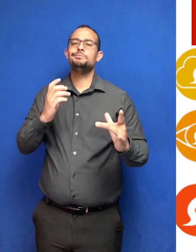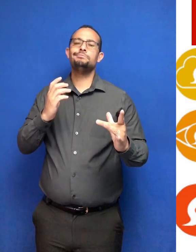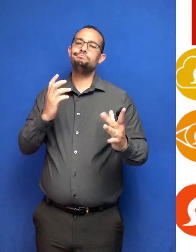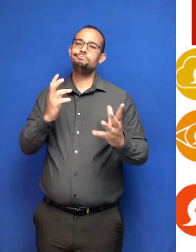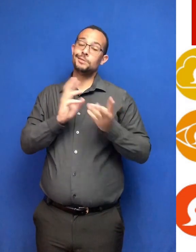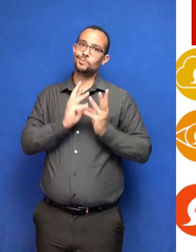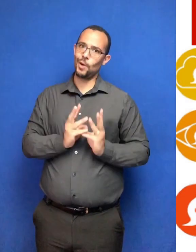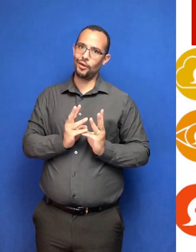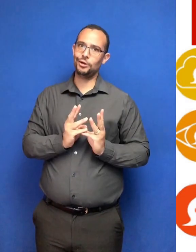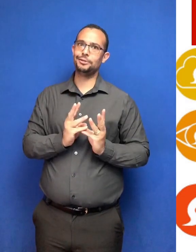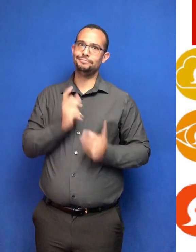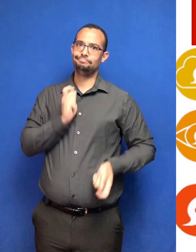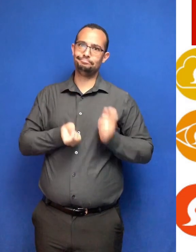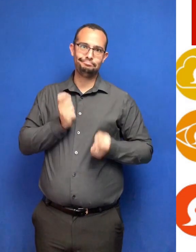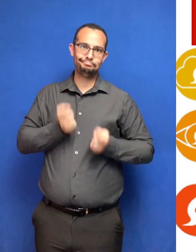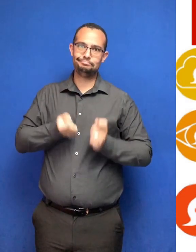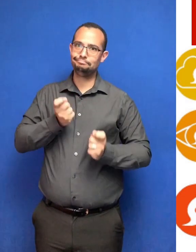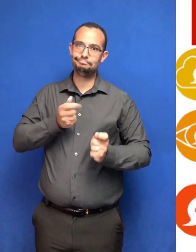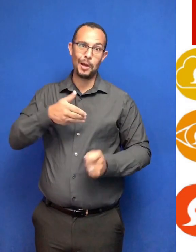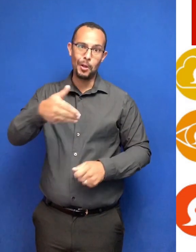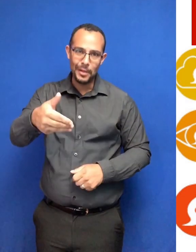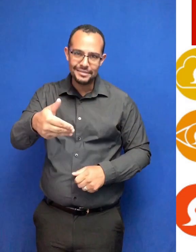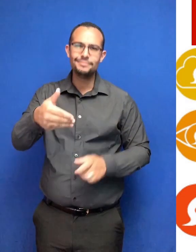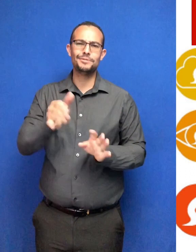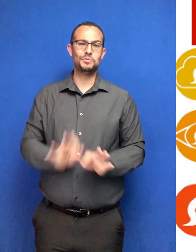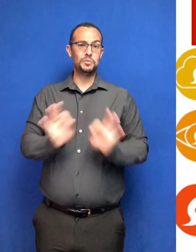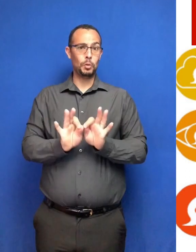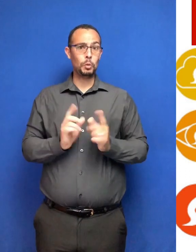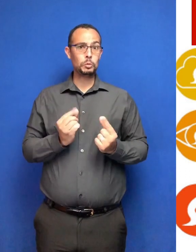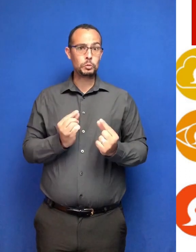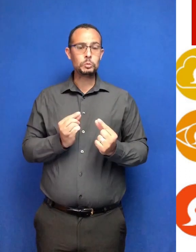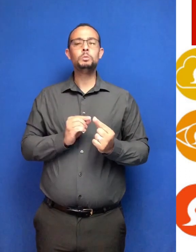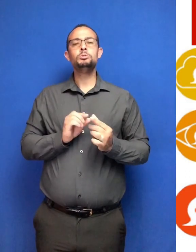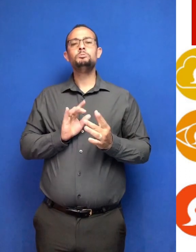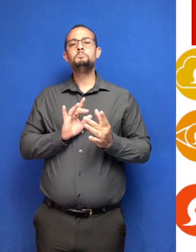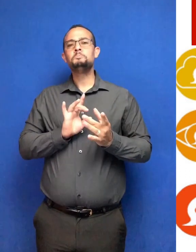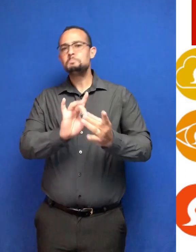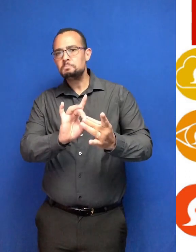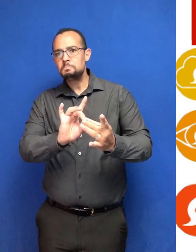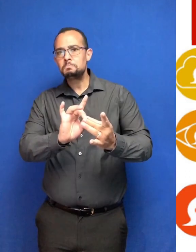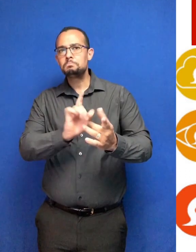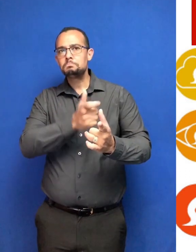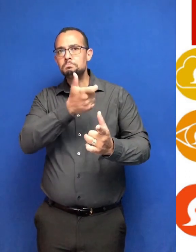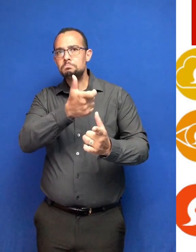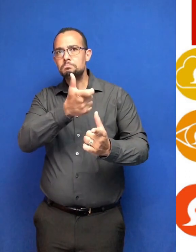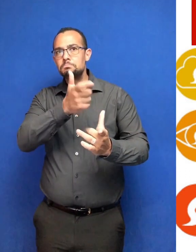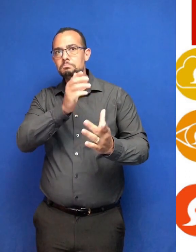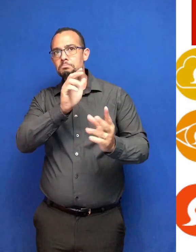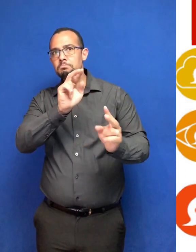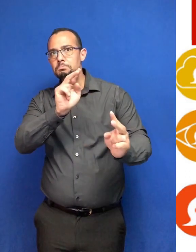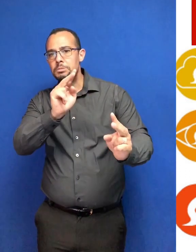with, because weather is always changing, and so just stay connected and look for more information.